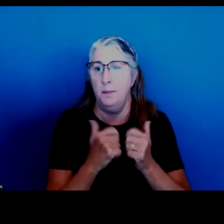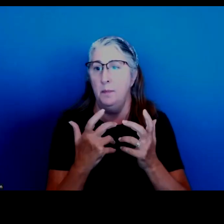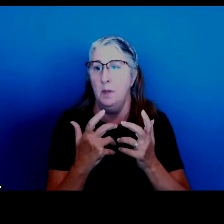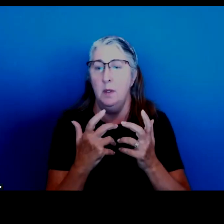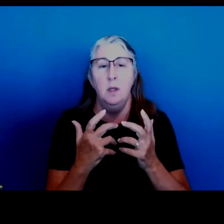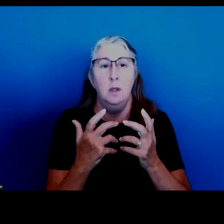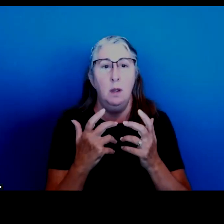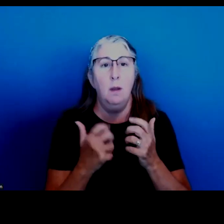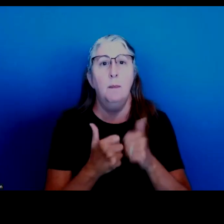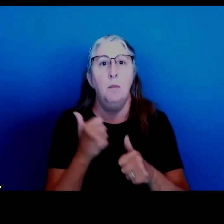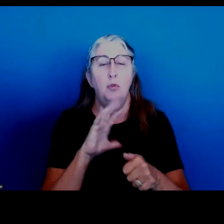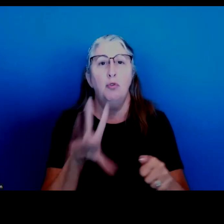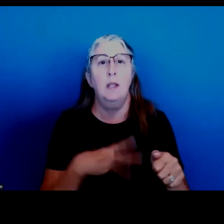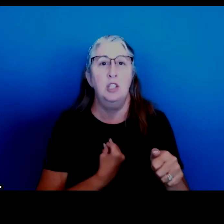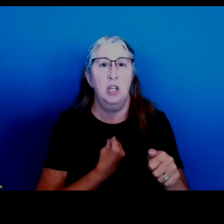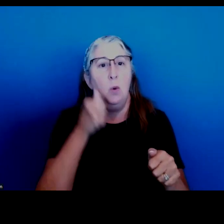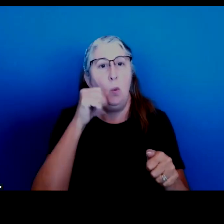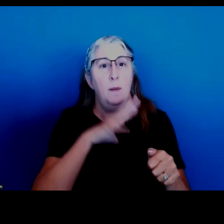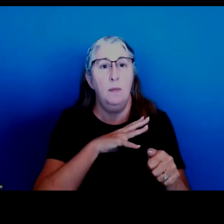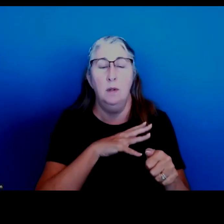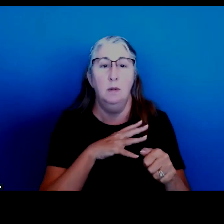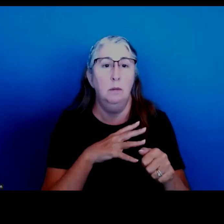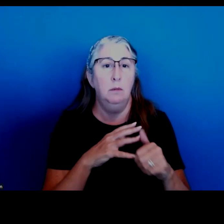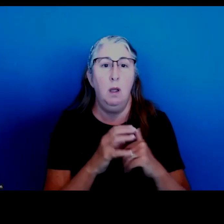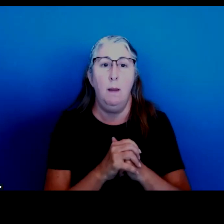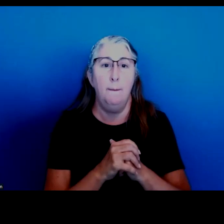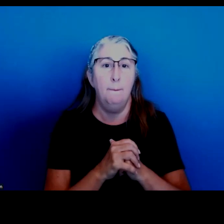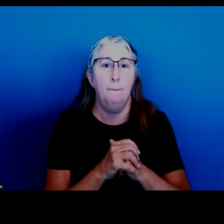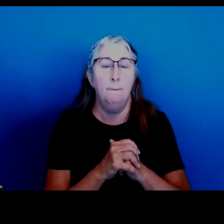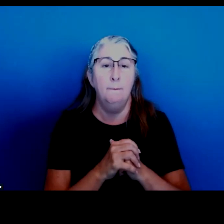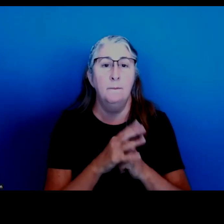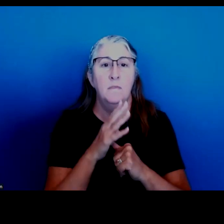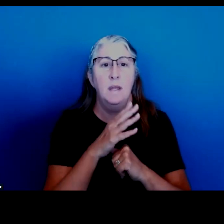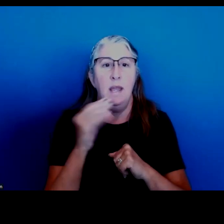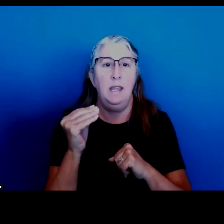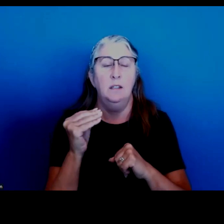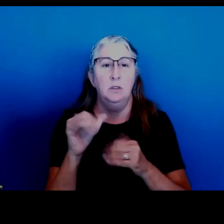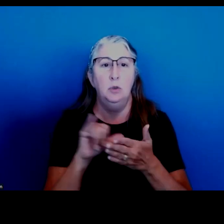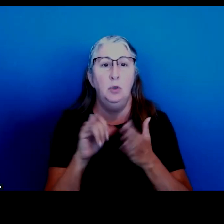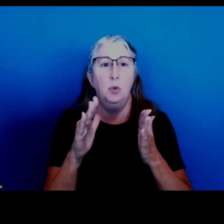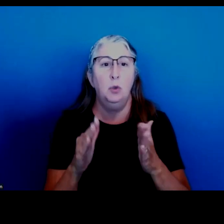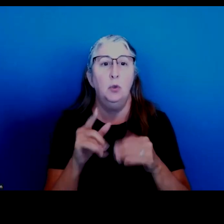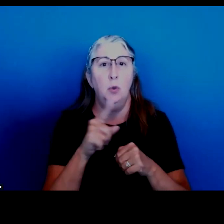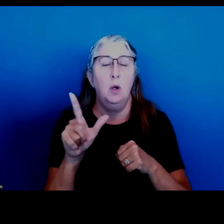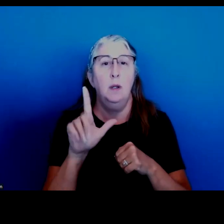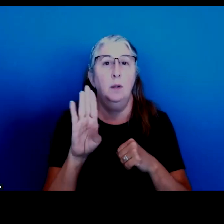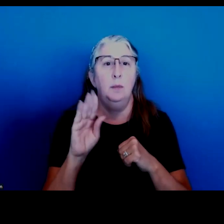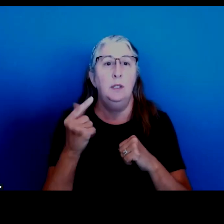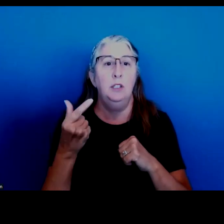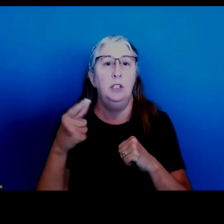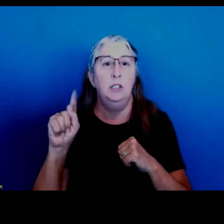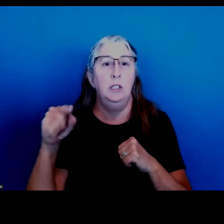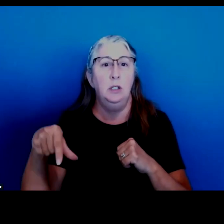transgender women. And there's no doubt that New Yorkers who are LGBTQ, who